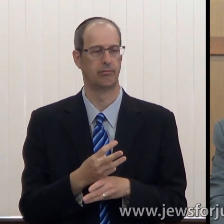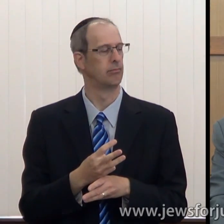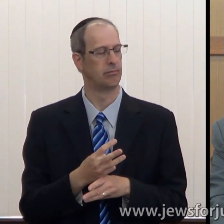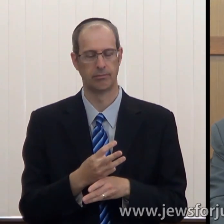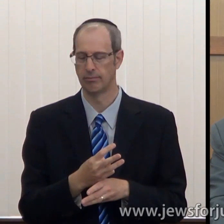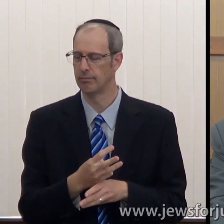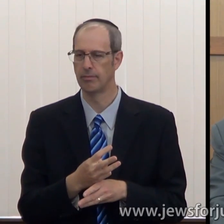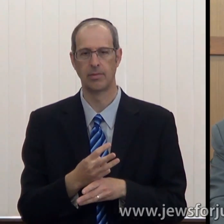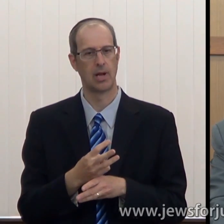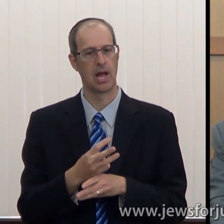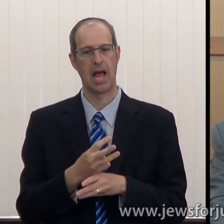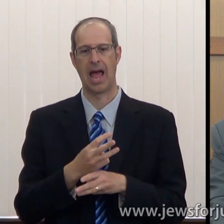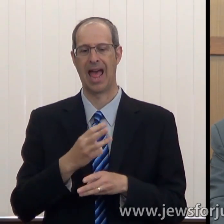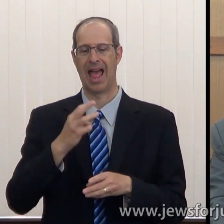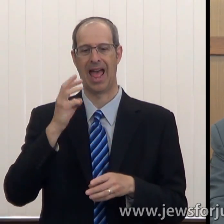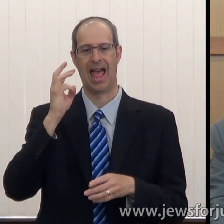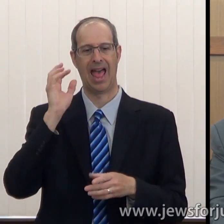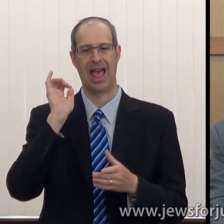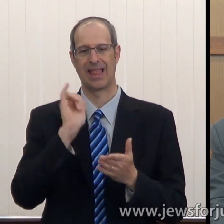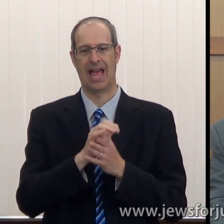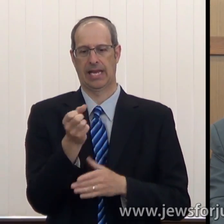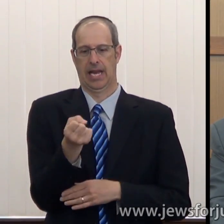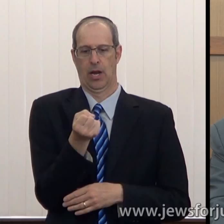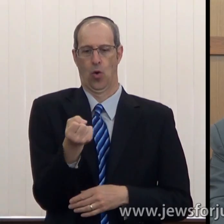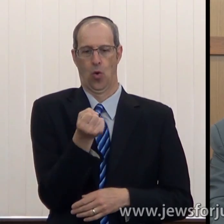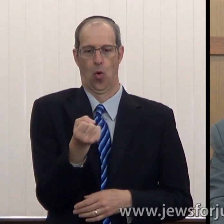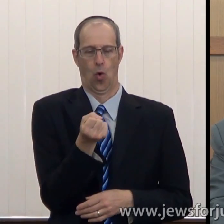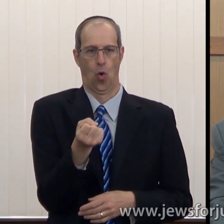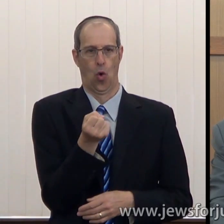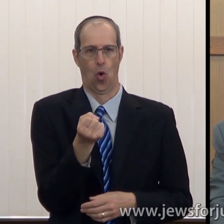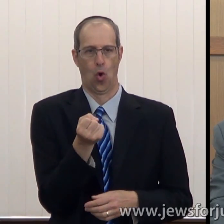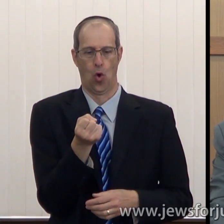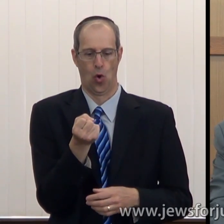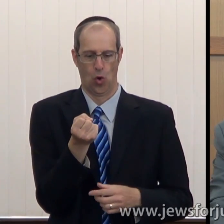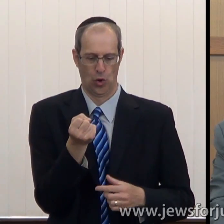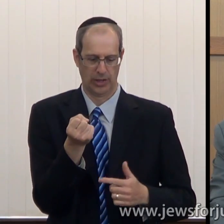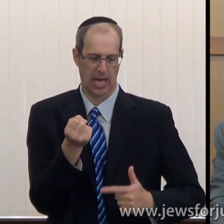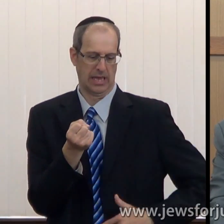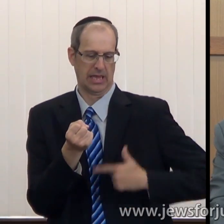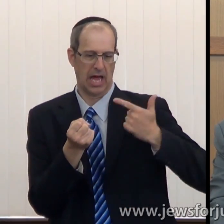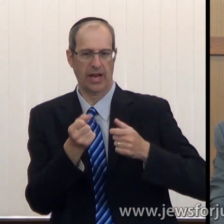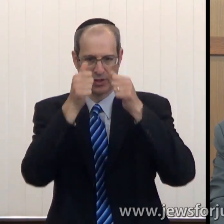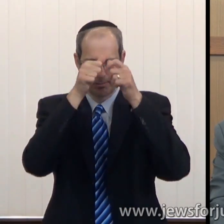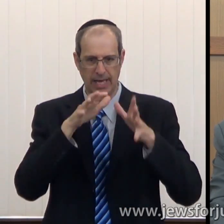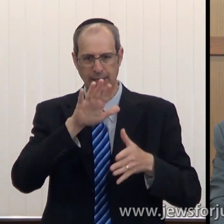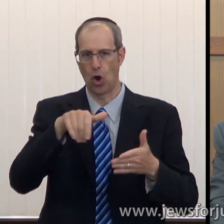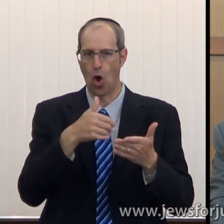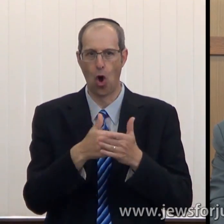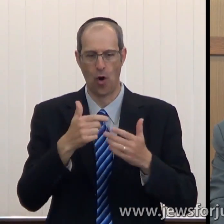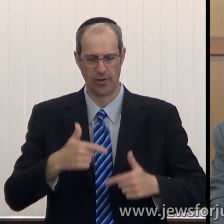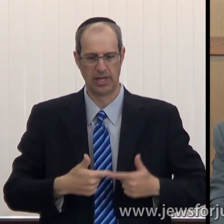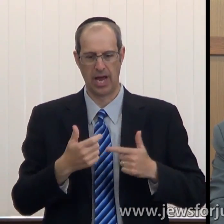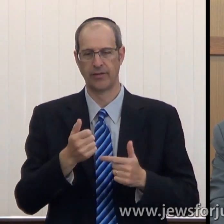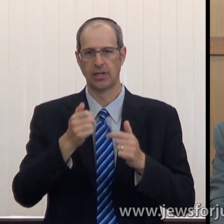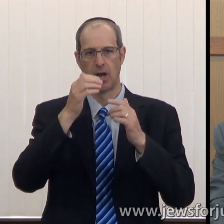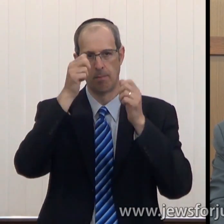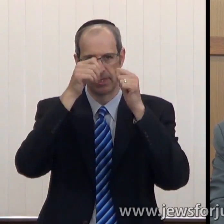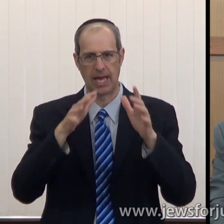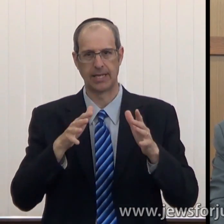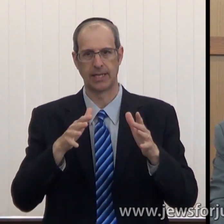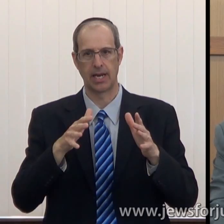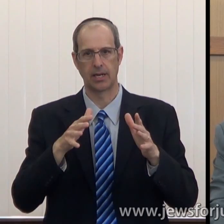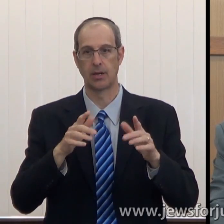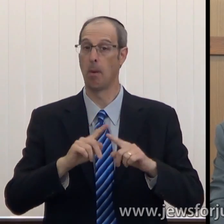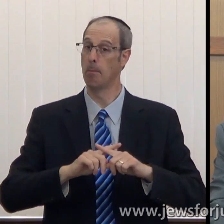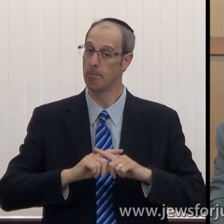that can contain all of life's blessings other than peace, other than